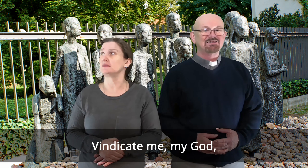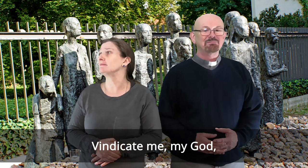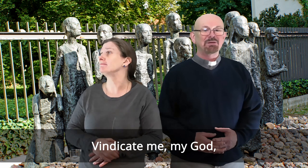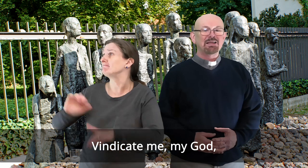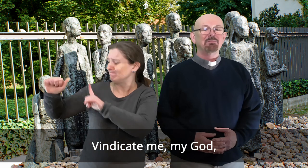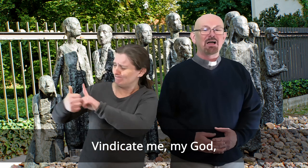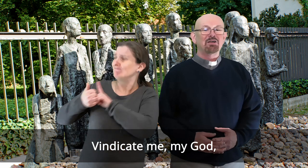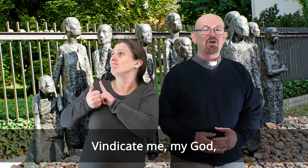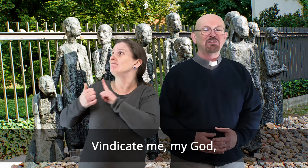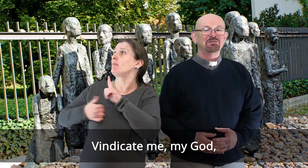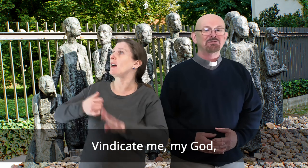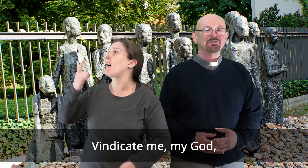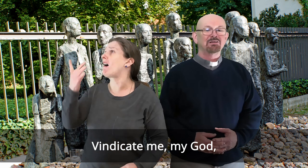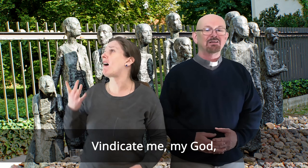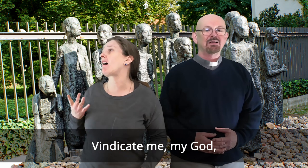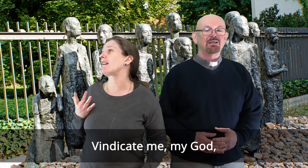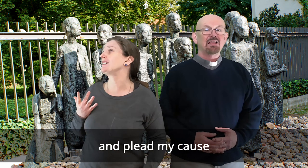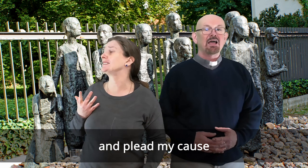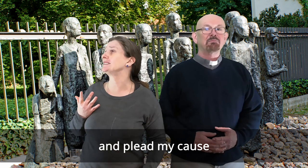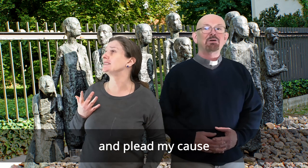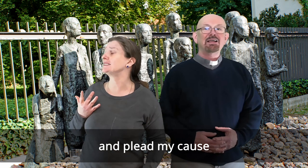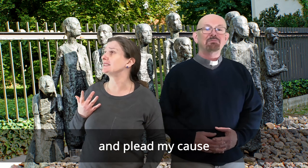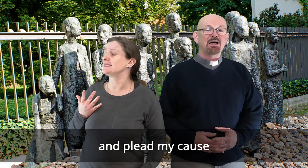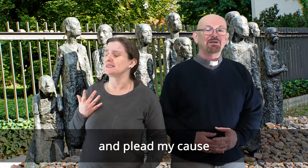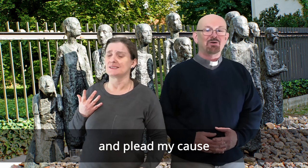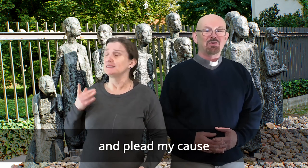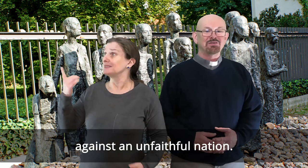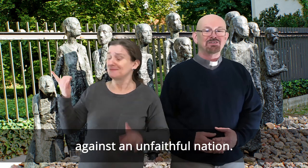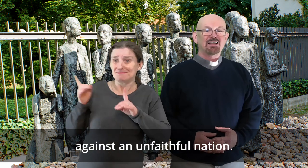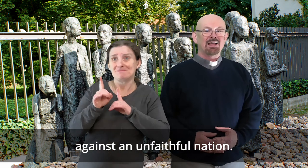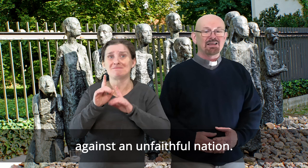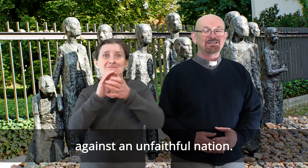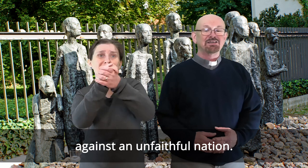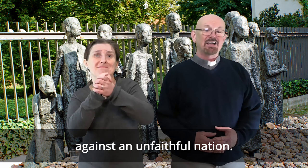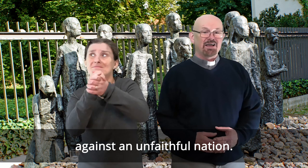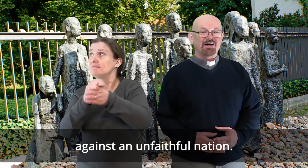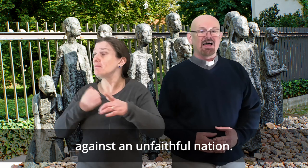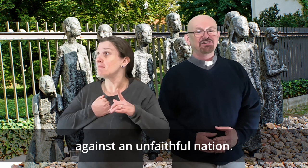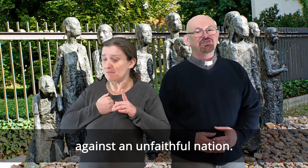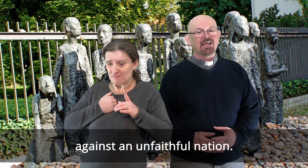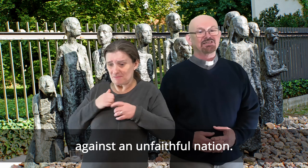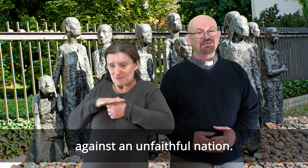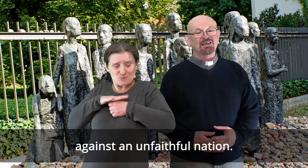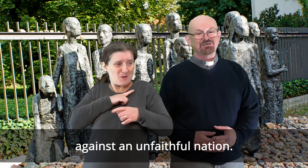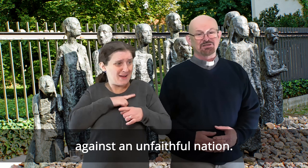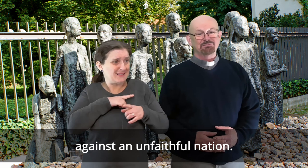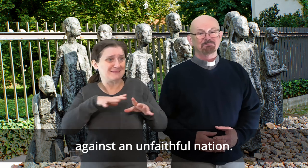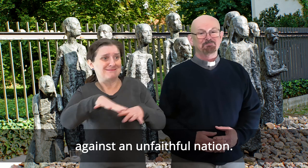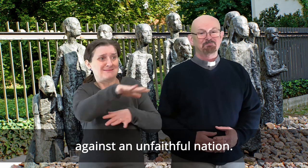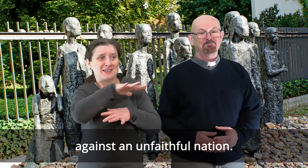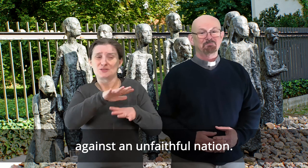Vindicate me, my God, and plead my cause against an unjust